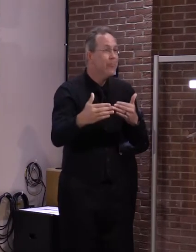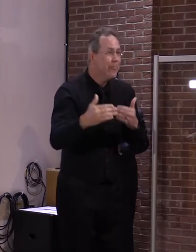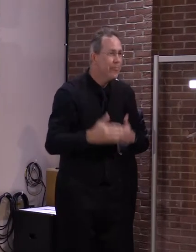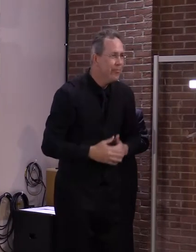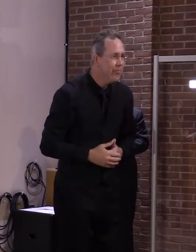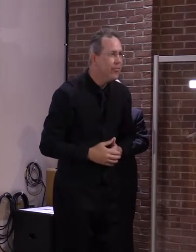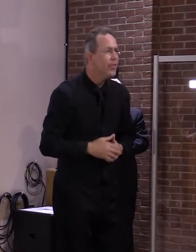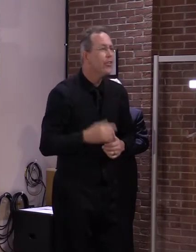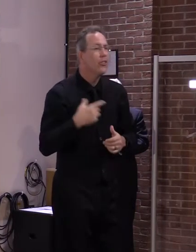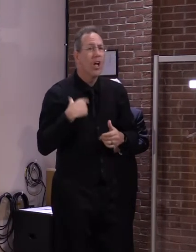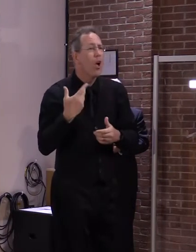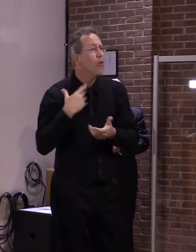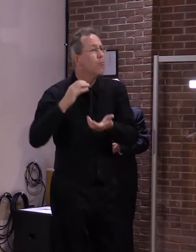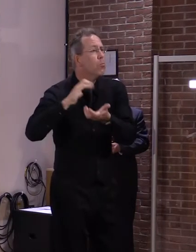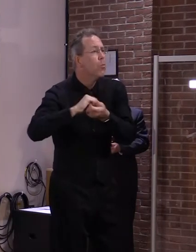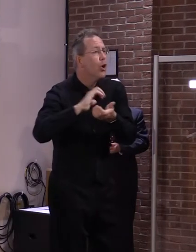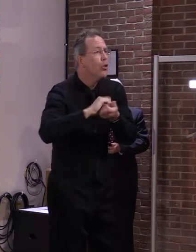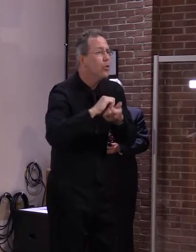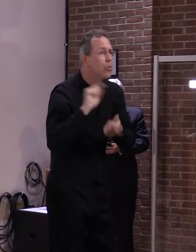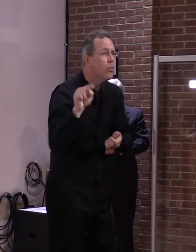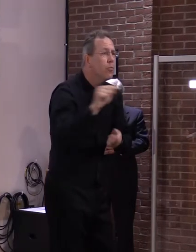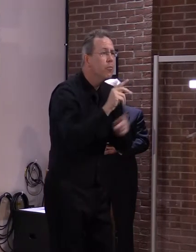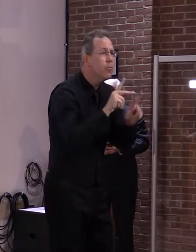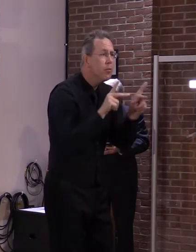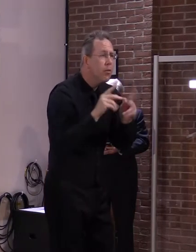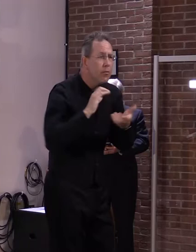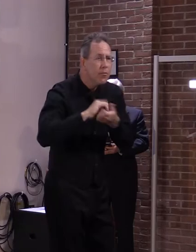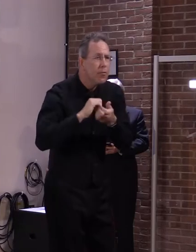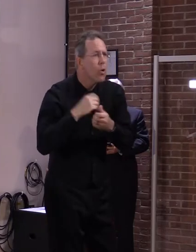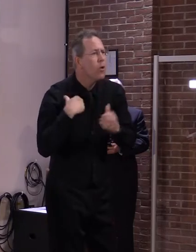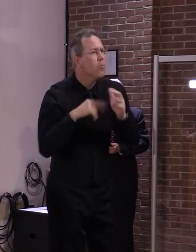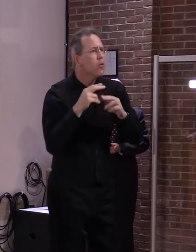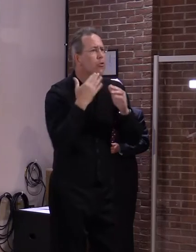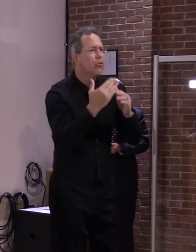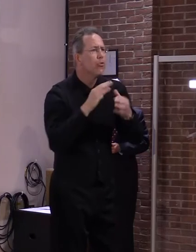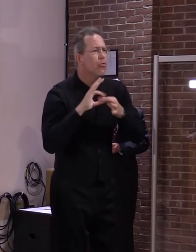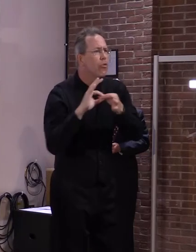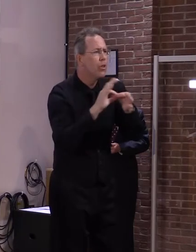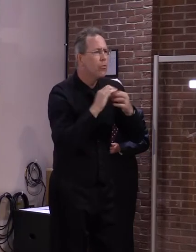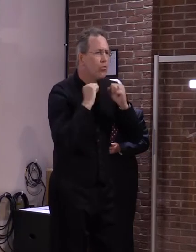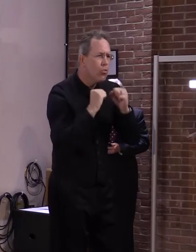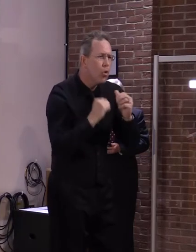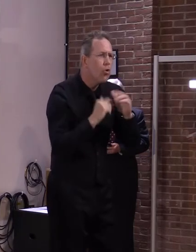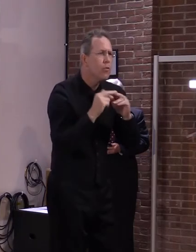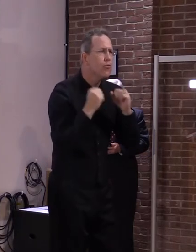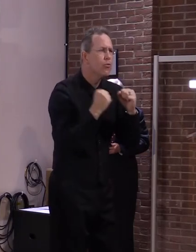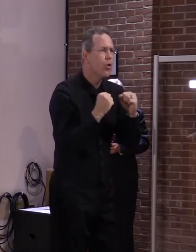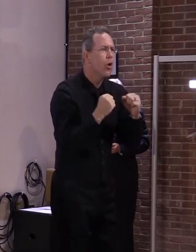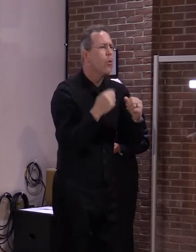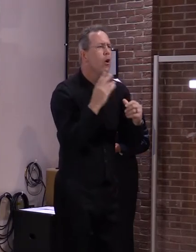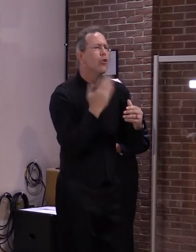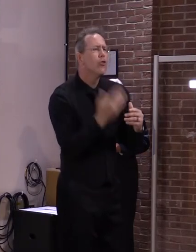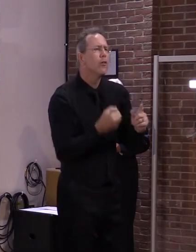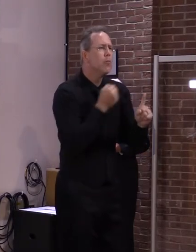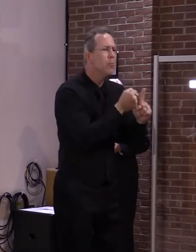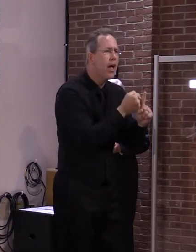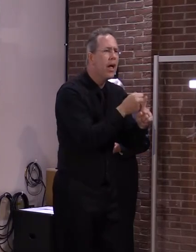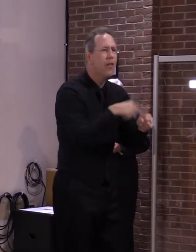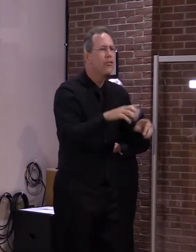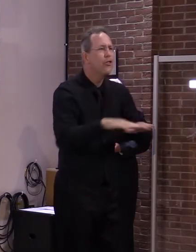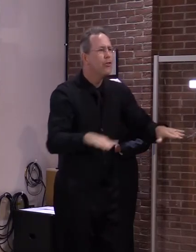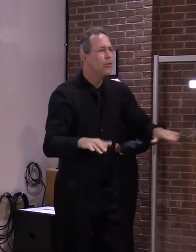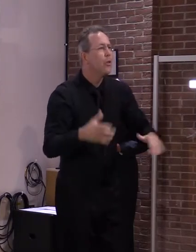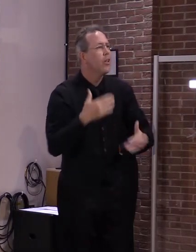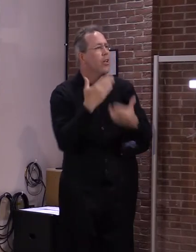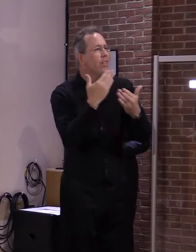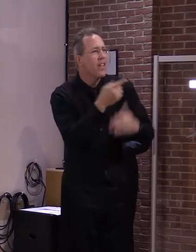young people will be stronger, more inclusive, and even more impactful. Thank you for your time this morning, and I will turn it over